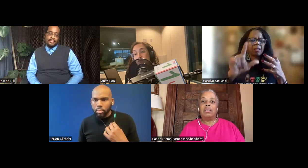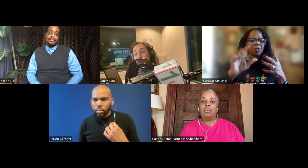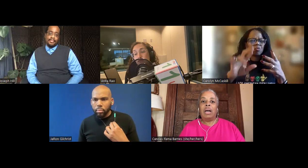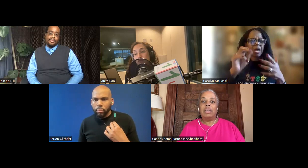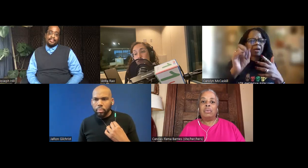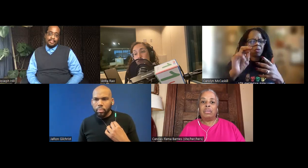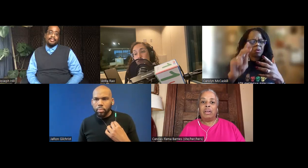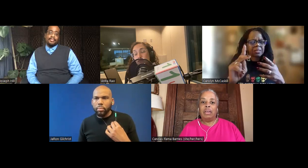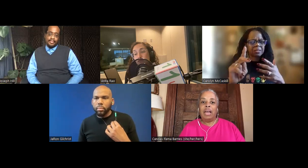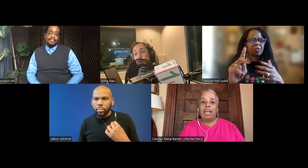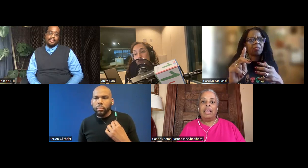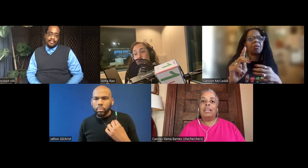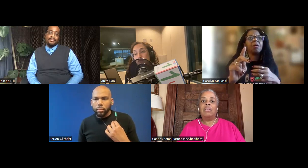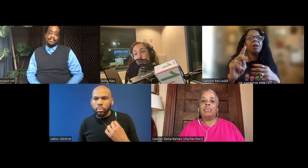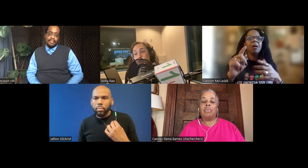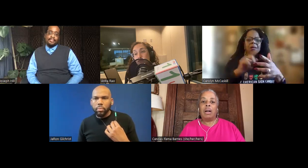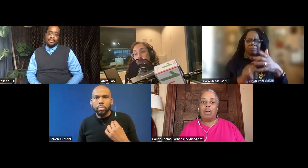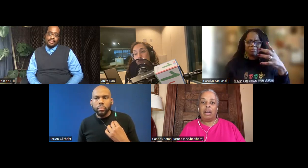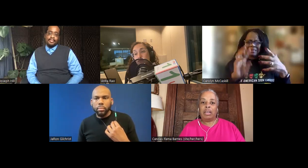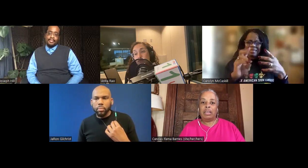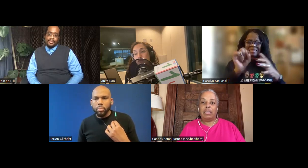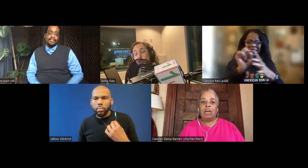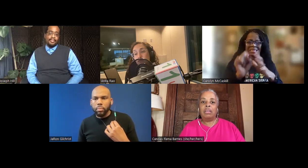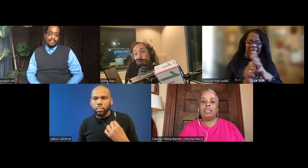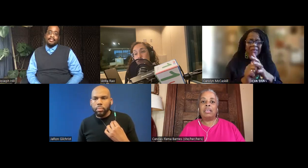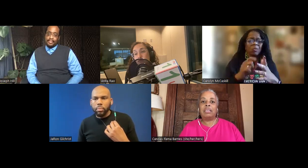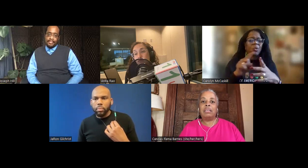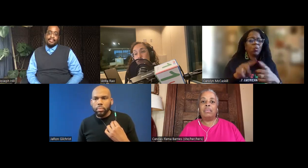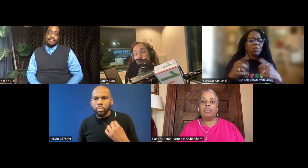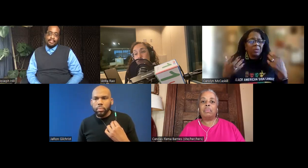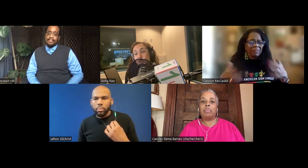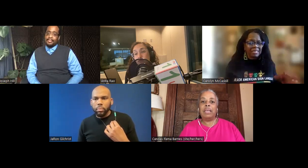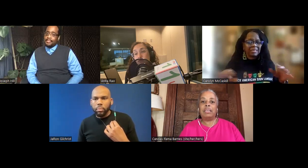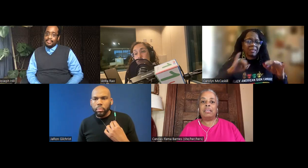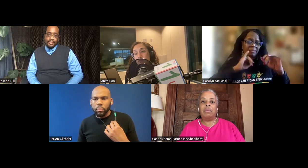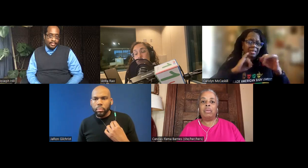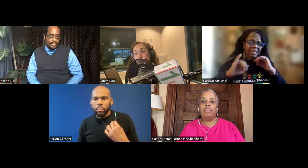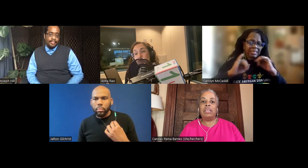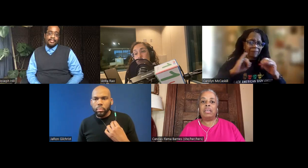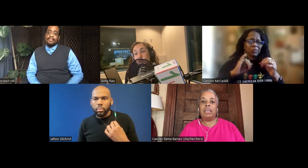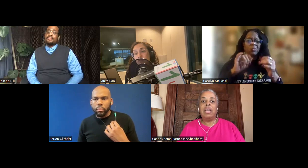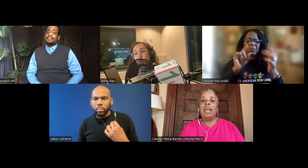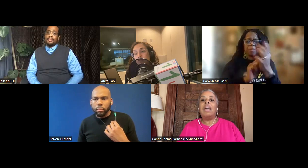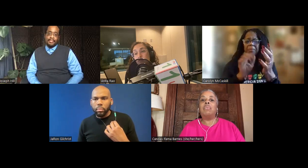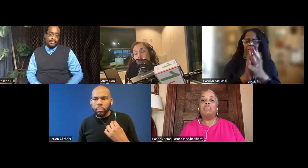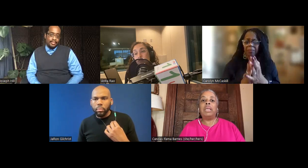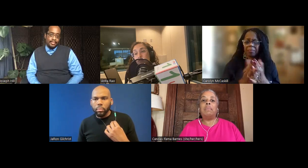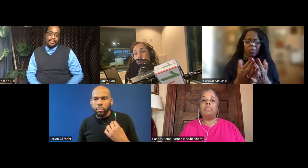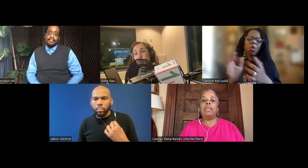to Raleigh, North Carolina, Little Rock, Arkansas, these 6 different places that we visited. And when we completed